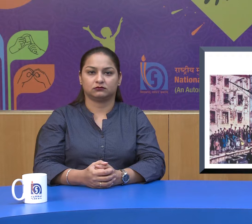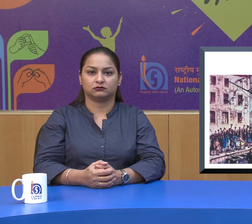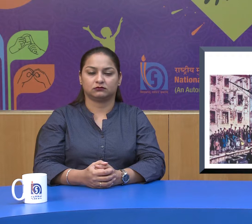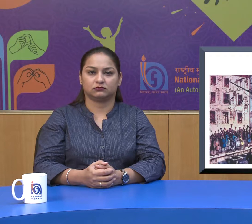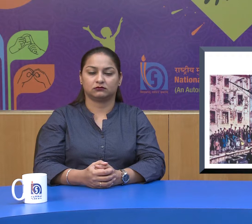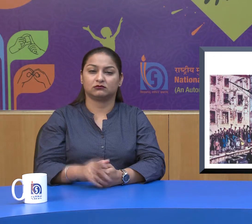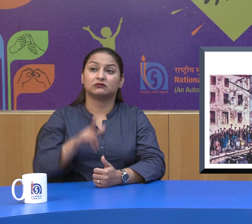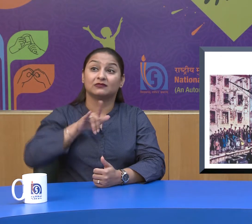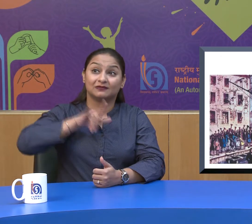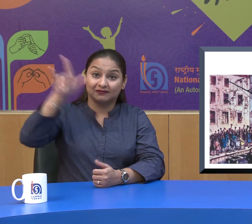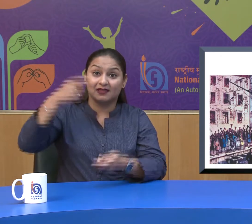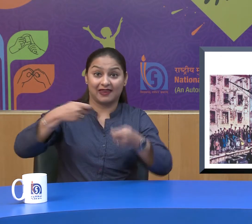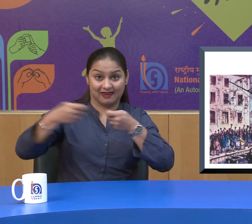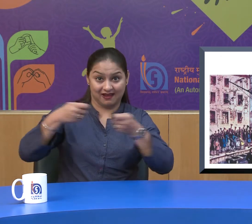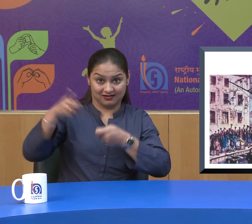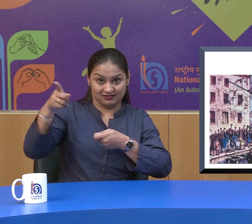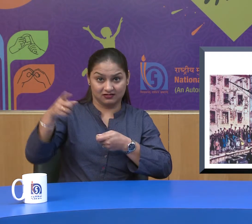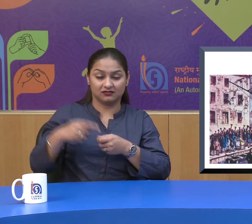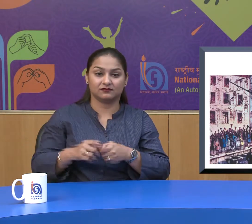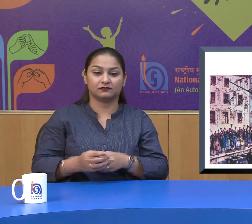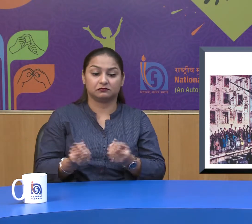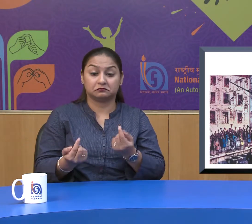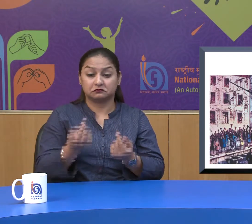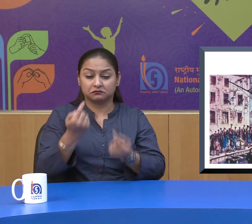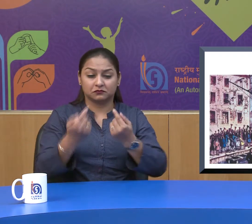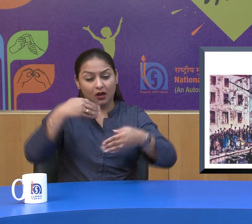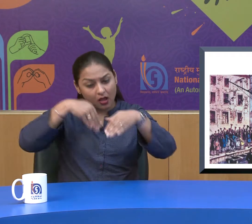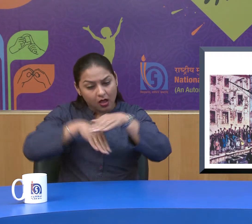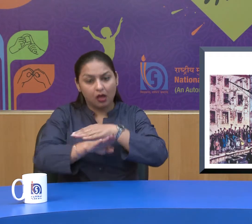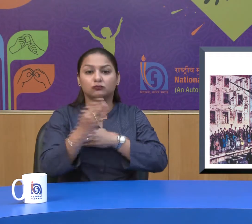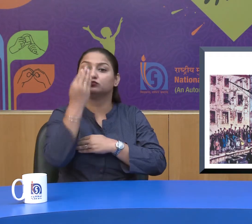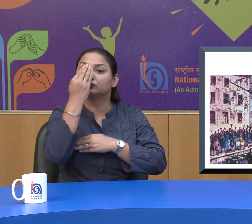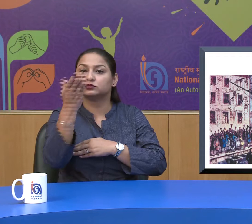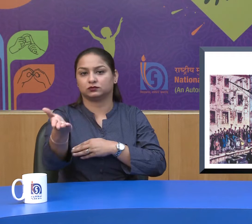Foreign trade was flourishing under the Mughals.